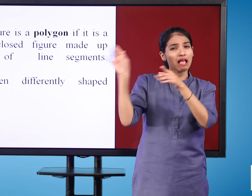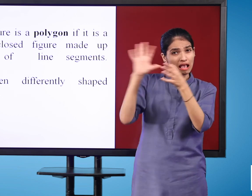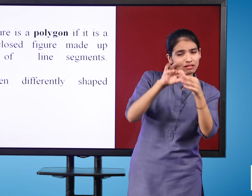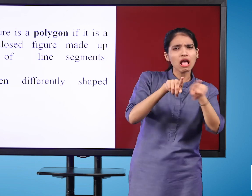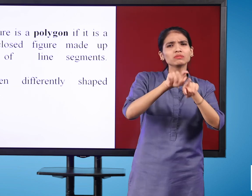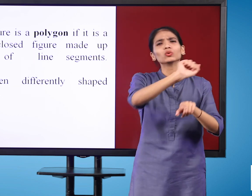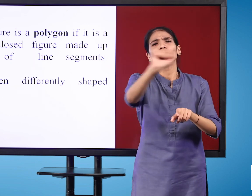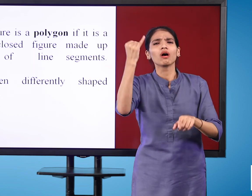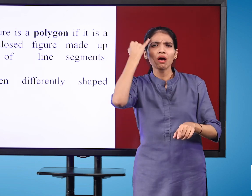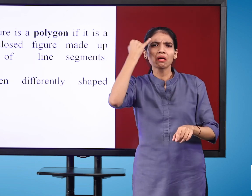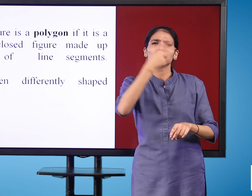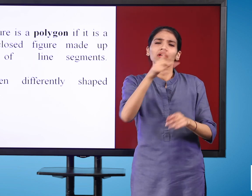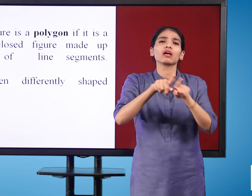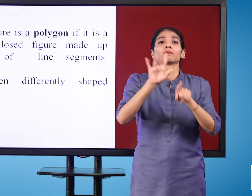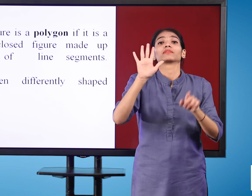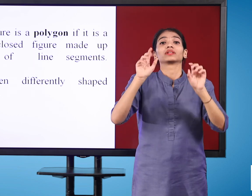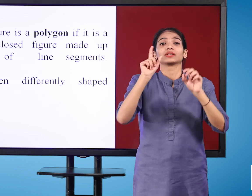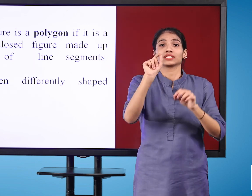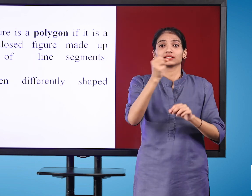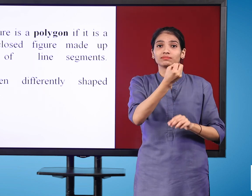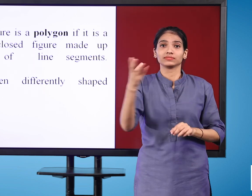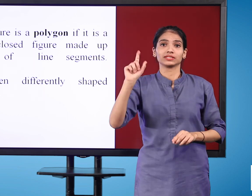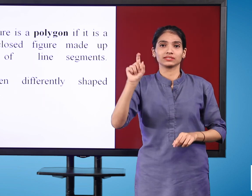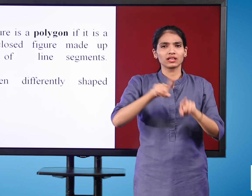Draw 10 differently shaped polygons.